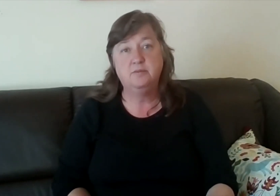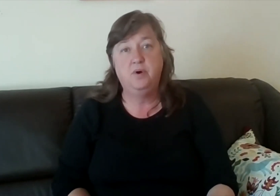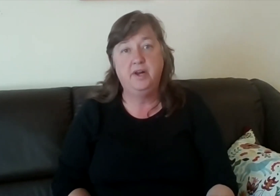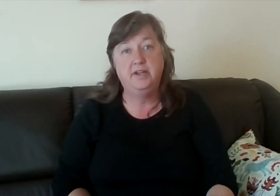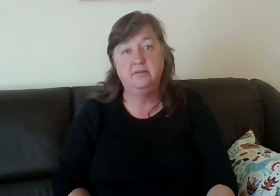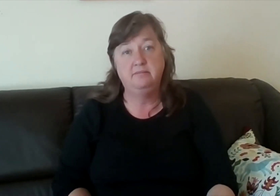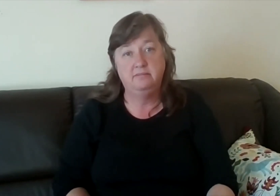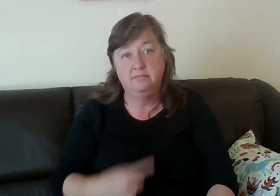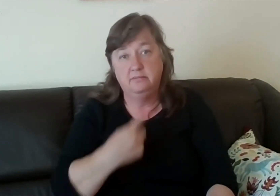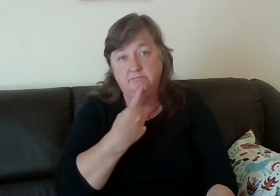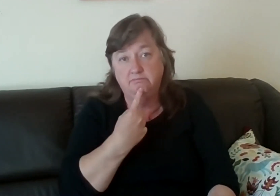Disappointed.